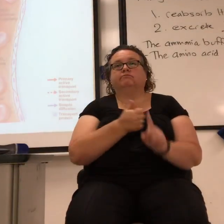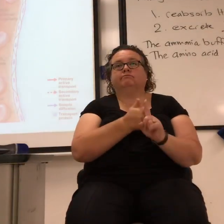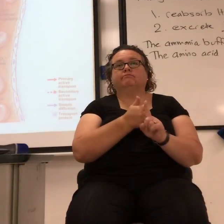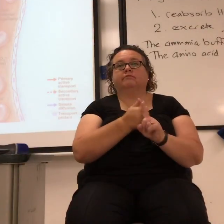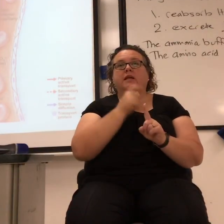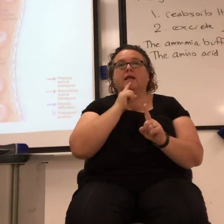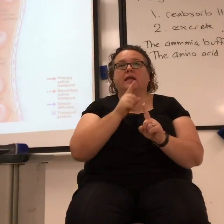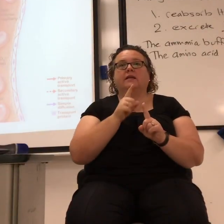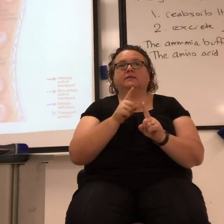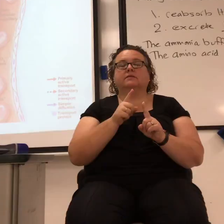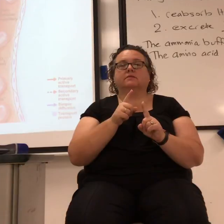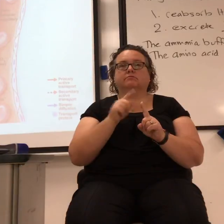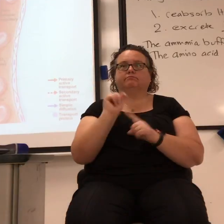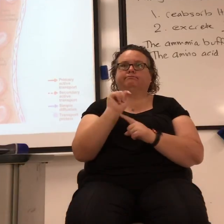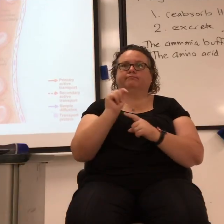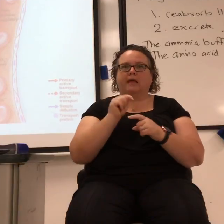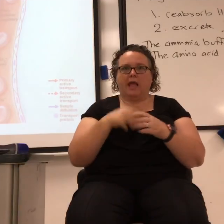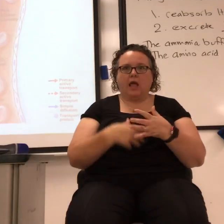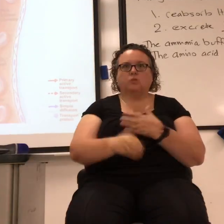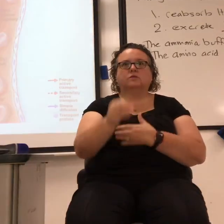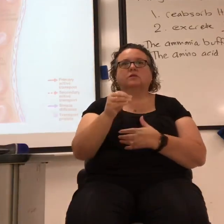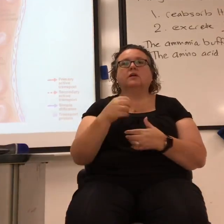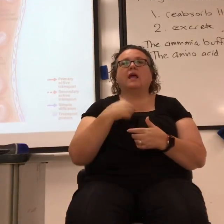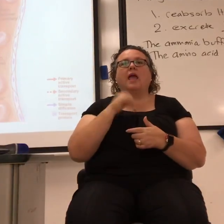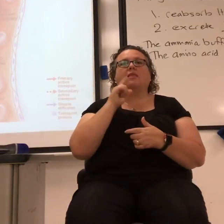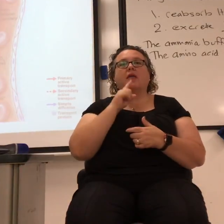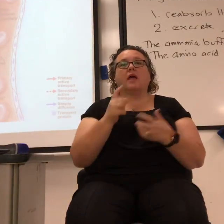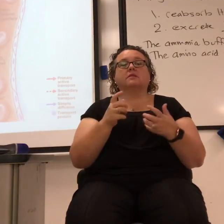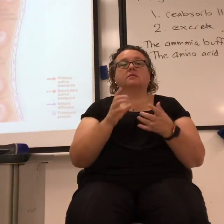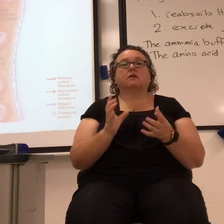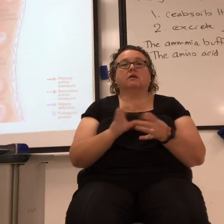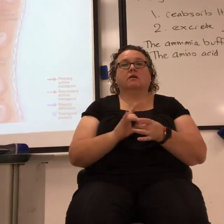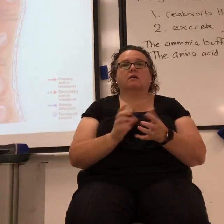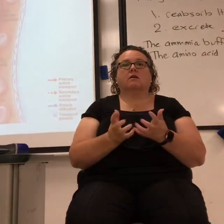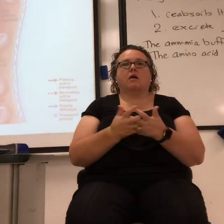is excreted out in the urine, and that's coupled with the reabsorption